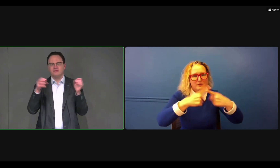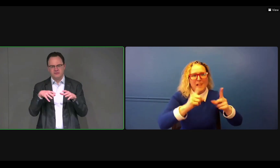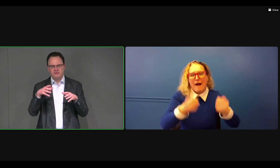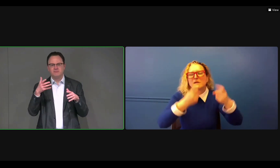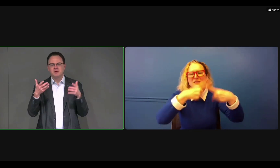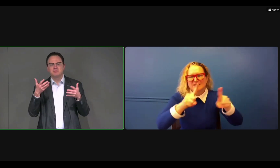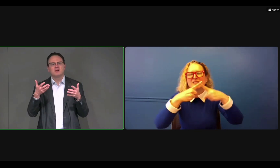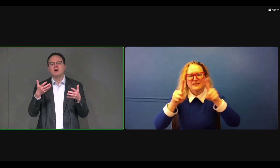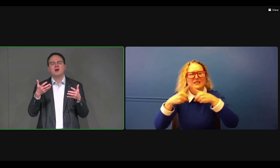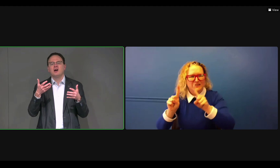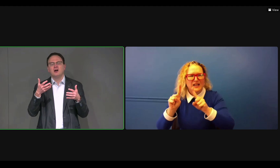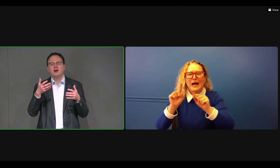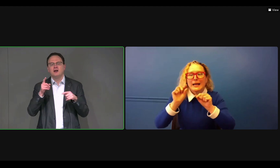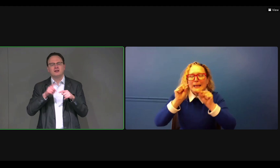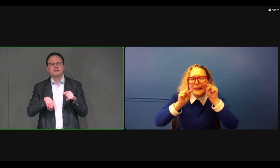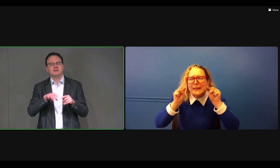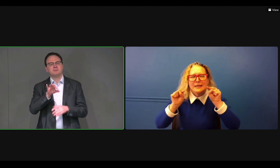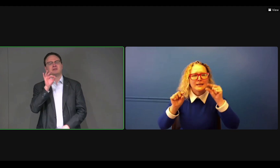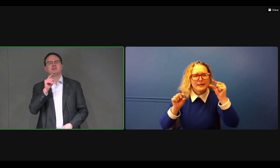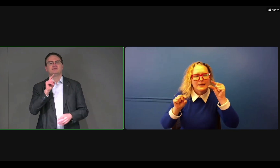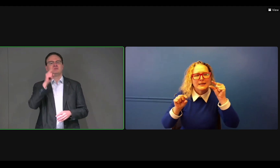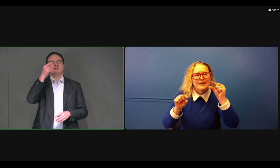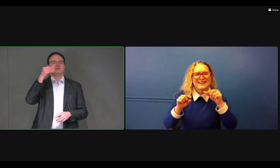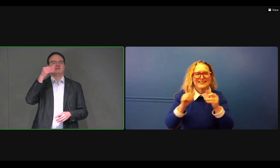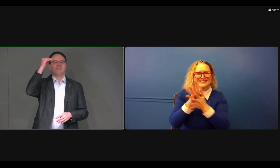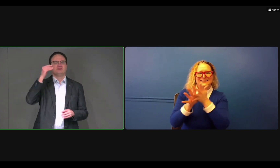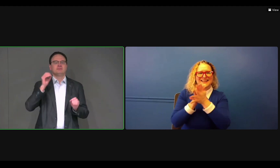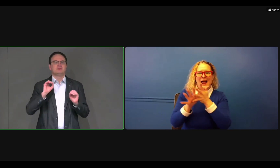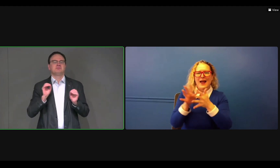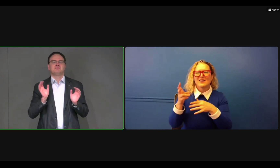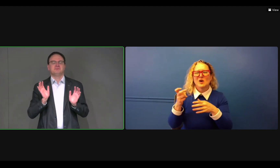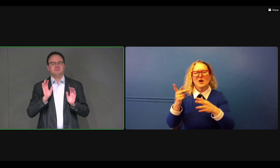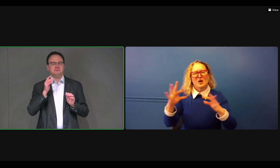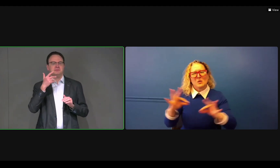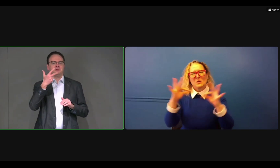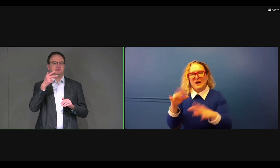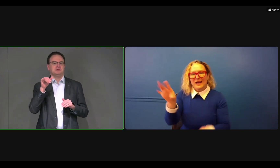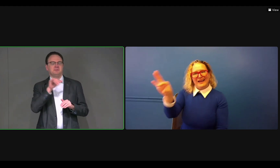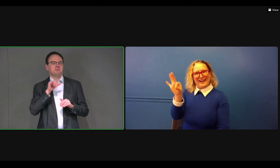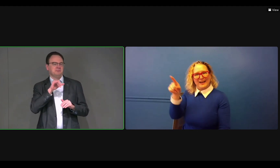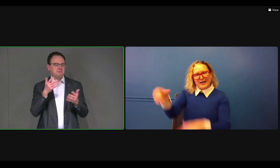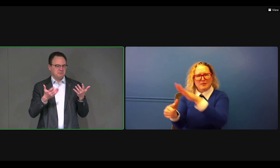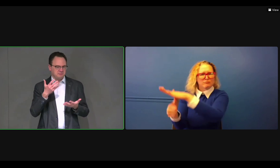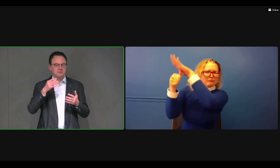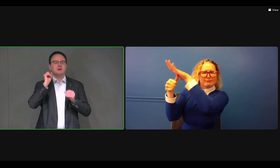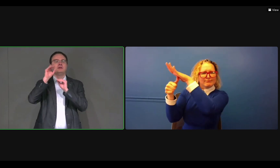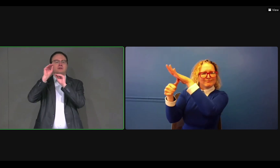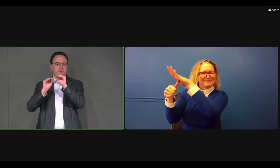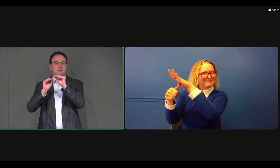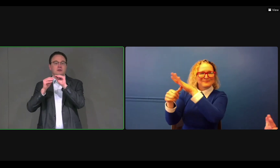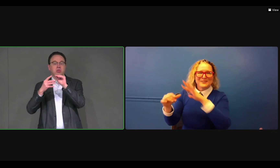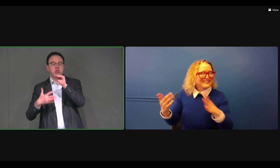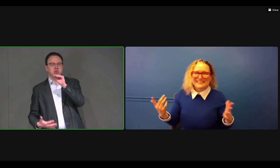Of course, there are variations of some signs, and there are times where you can't decide that one sign is the quote unquote better